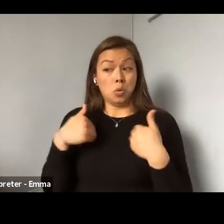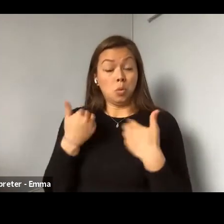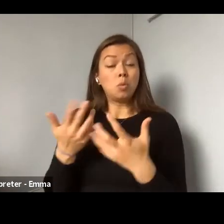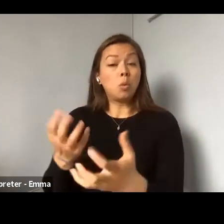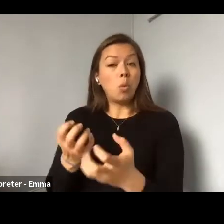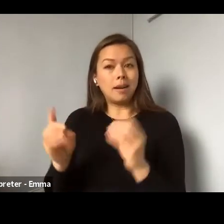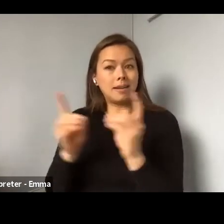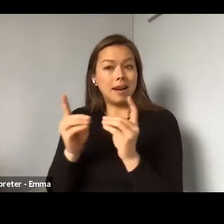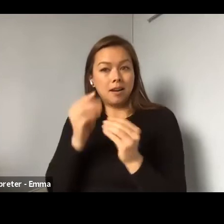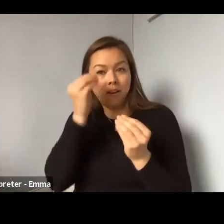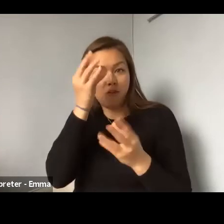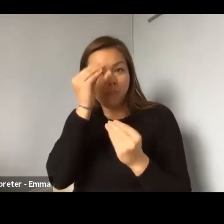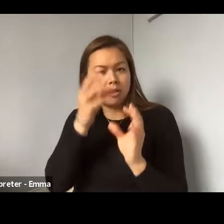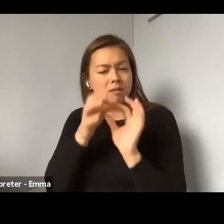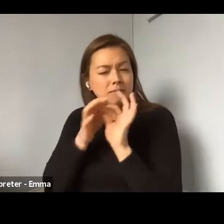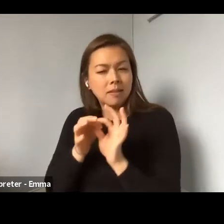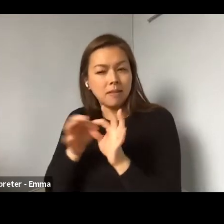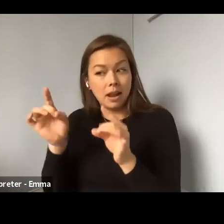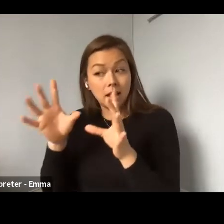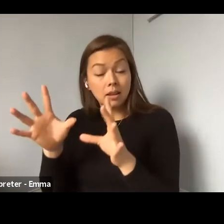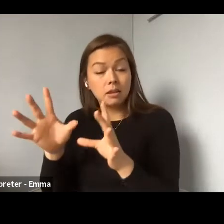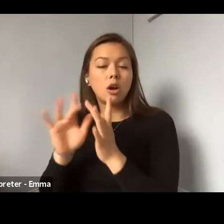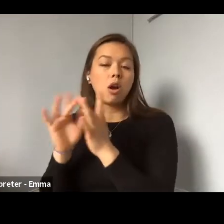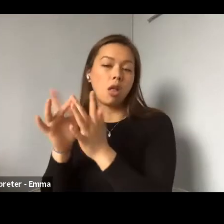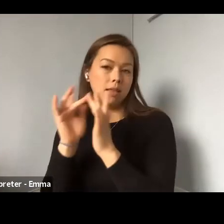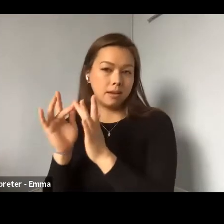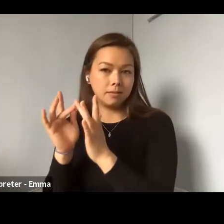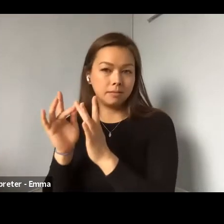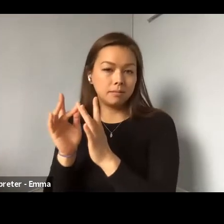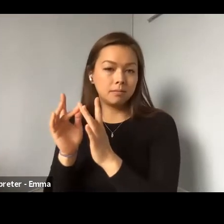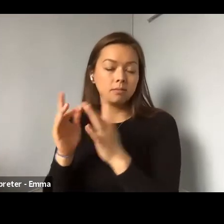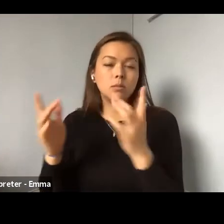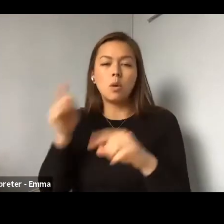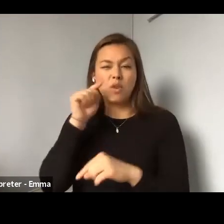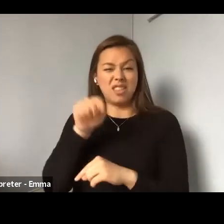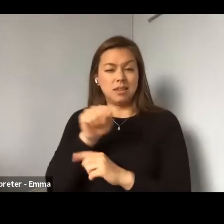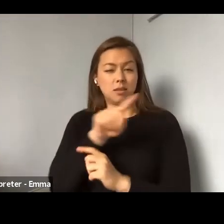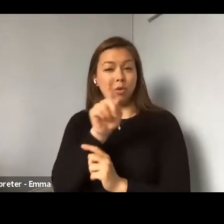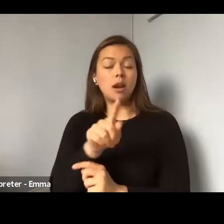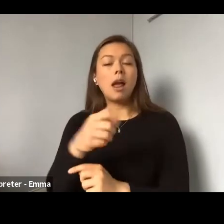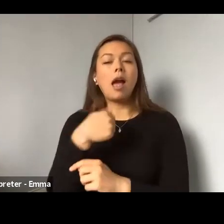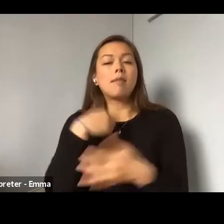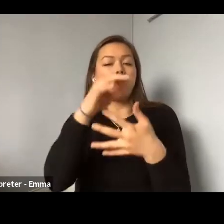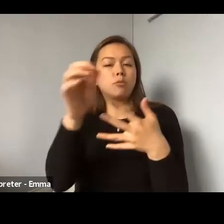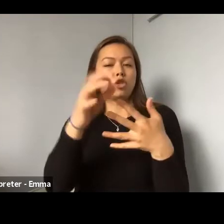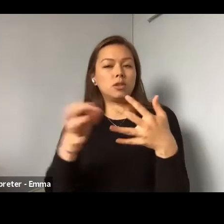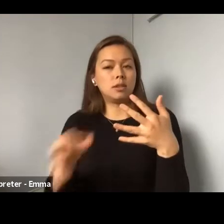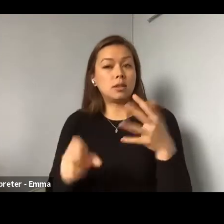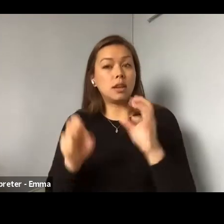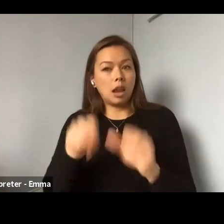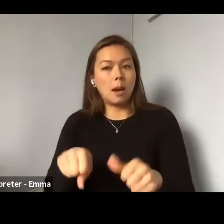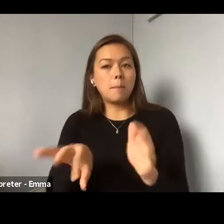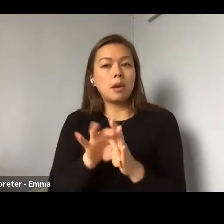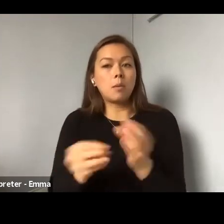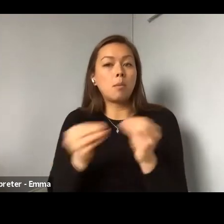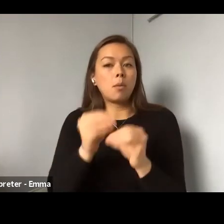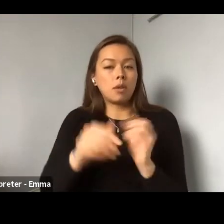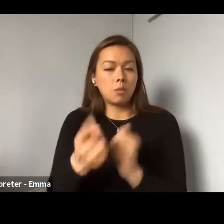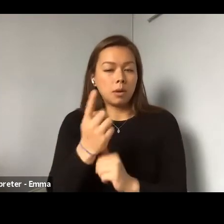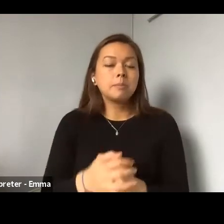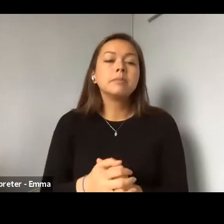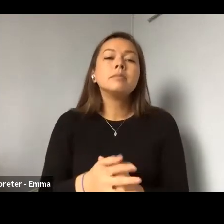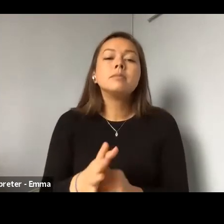others, youth could choose more than one choice. So of all of the youth who participated, a little over half also